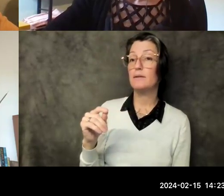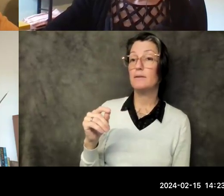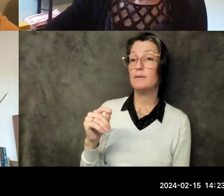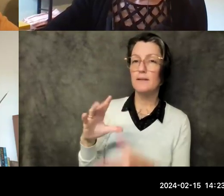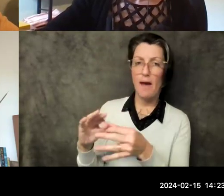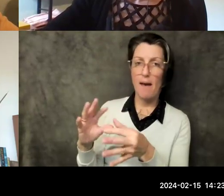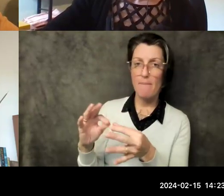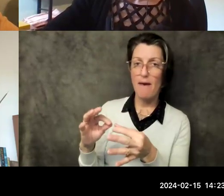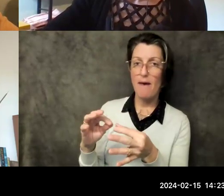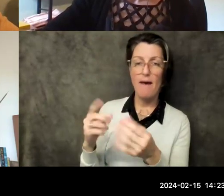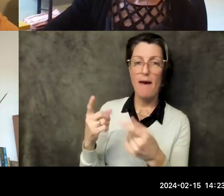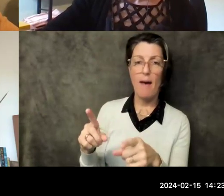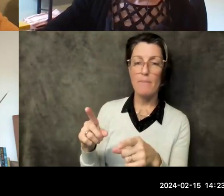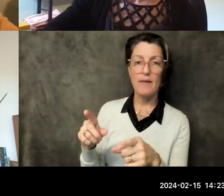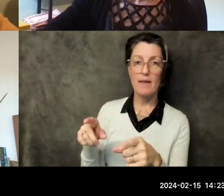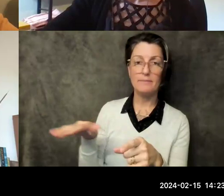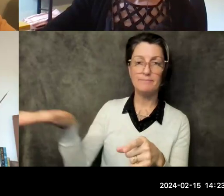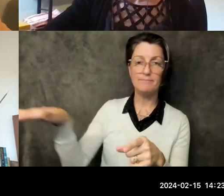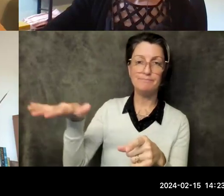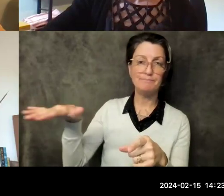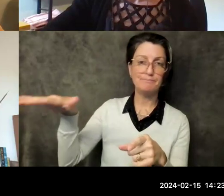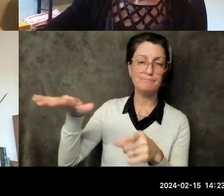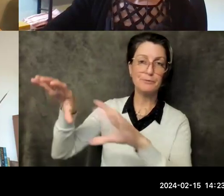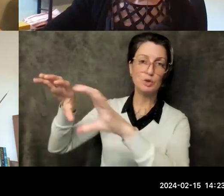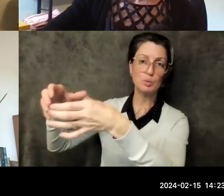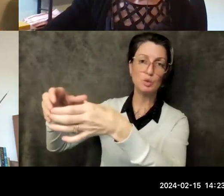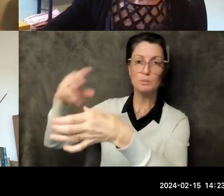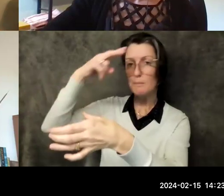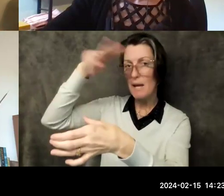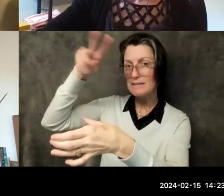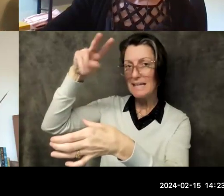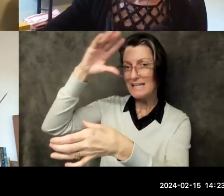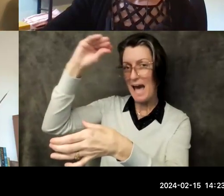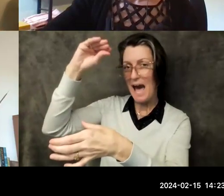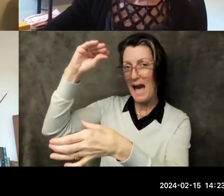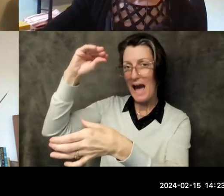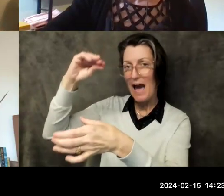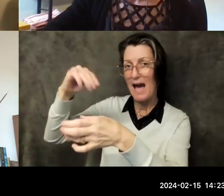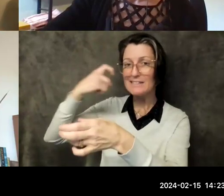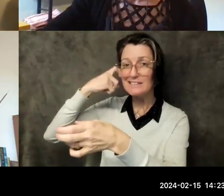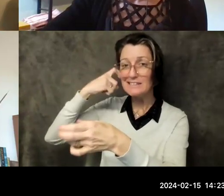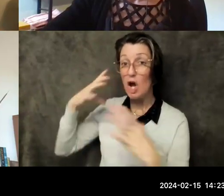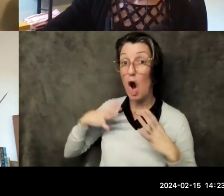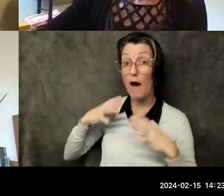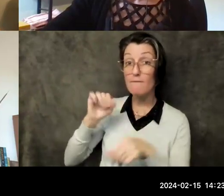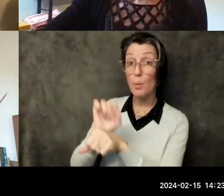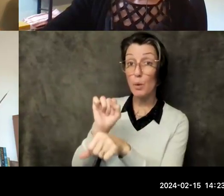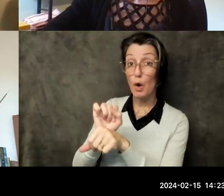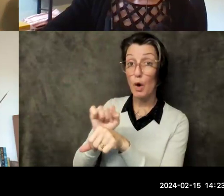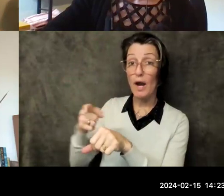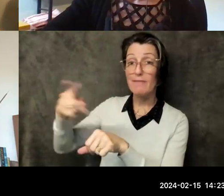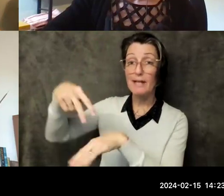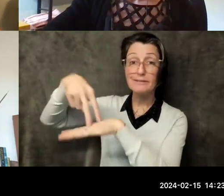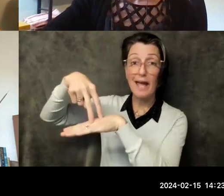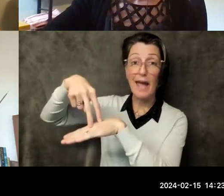You know, they drive past a group of like Mexican men have gotten off work and they're standing on a corner in a residential thing,